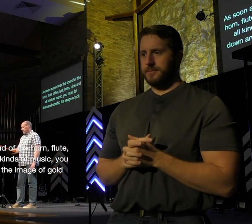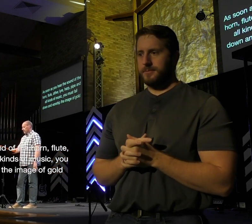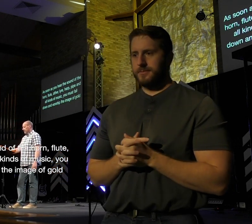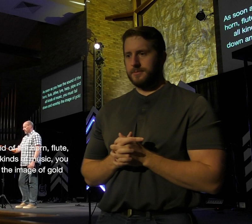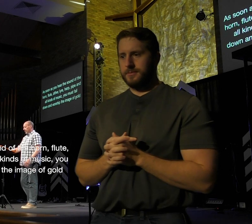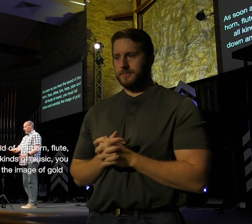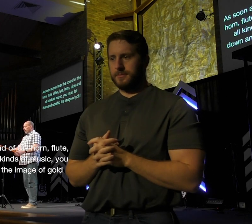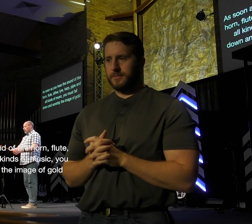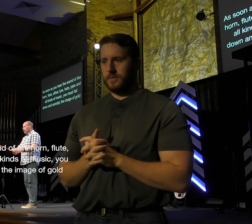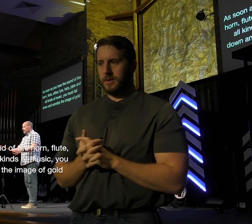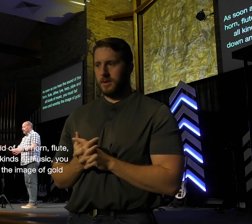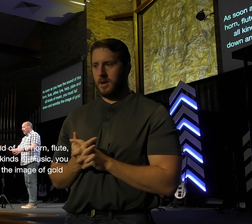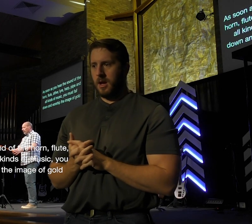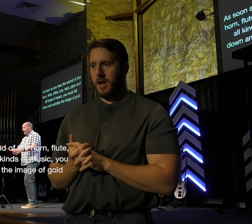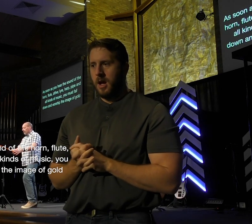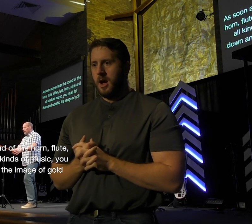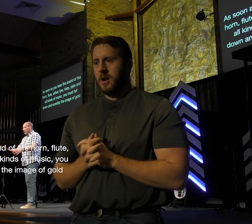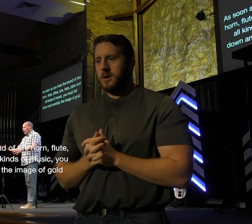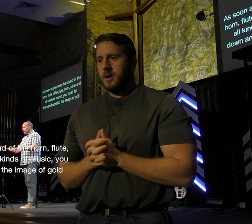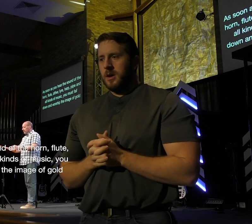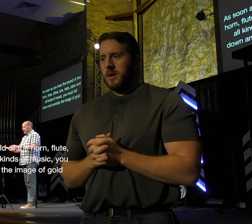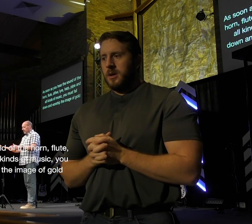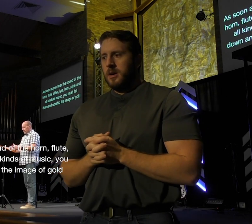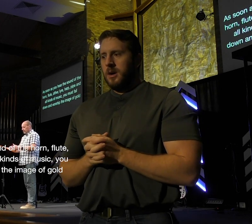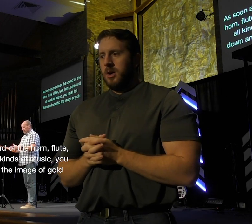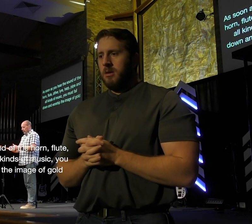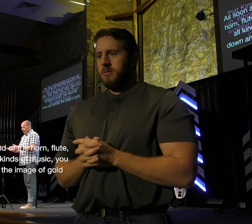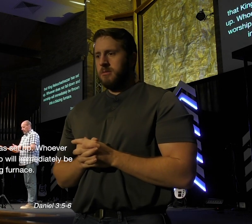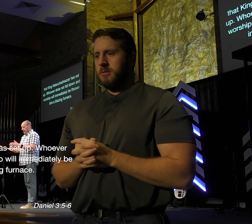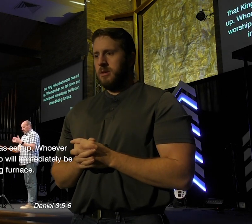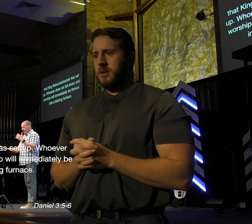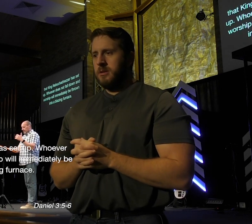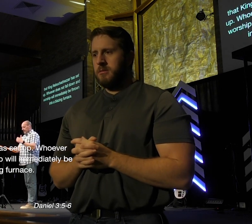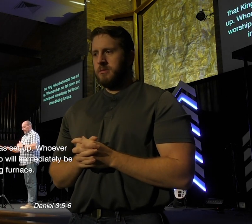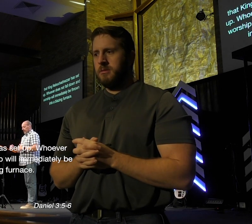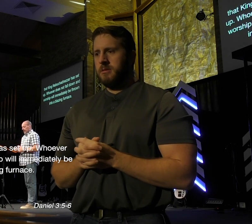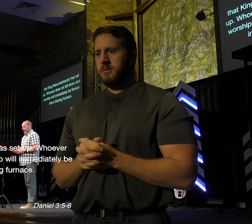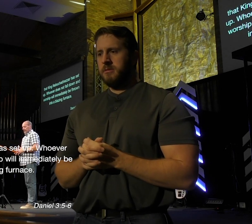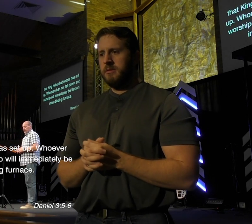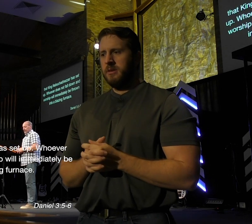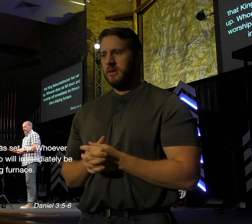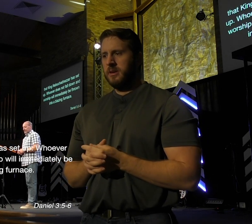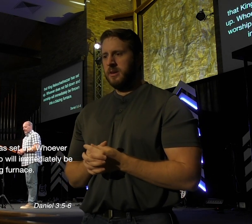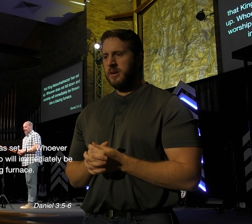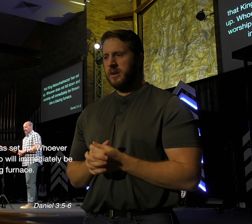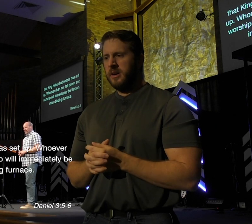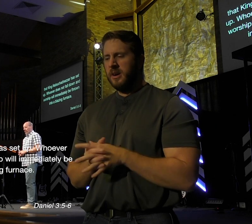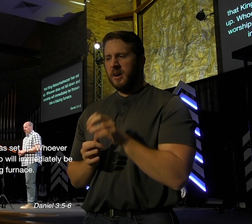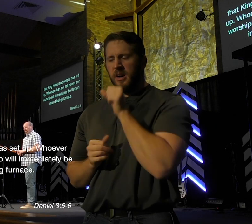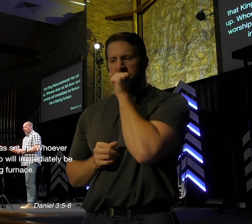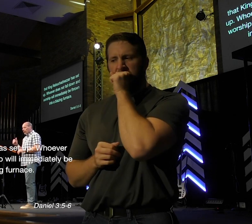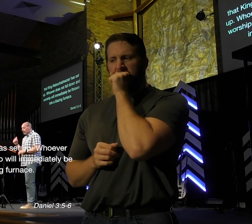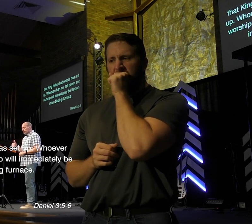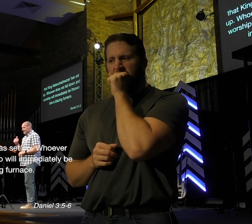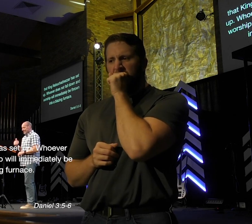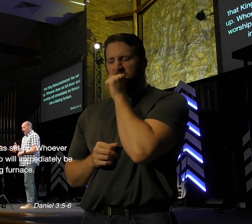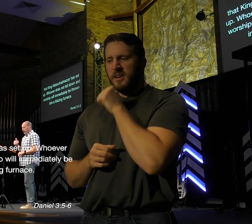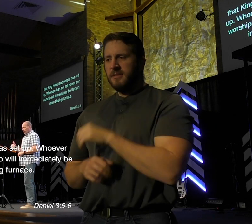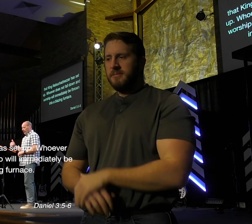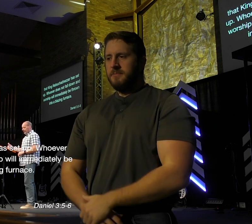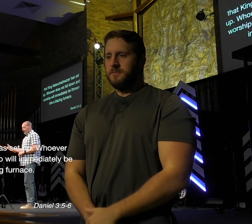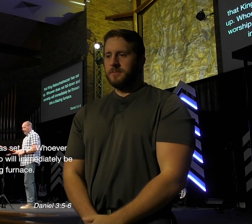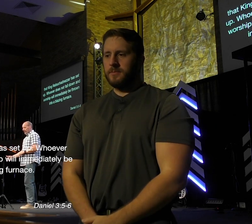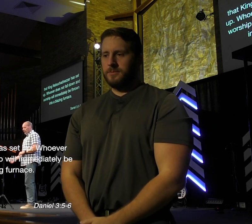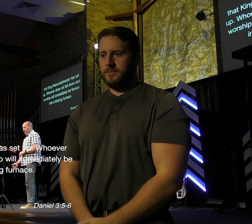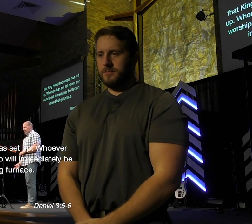all kinds of music, you must fall down and worship the image of gold that King Nebuchadnezzar has set up. Whoever does